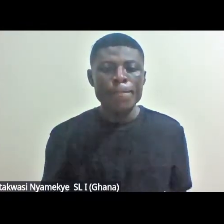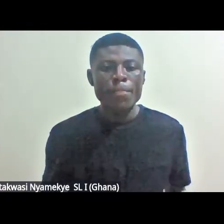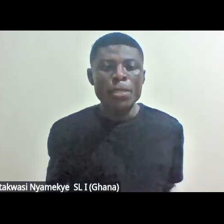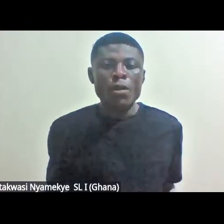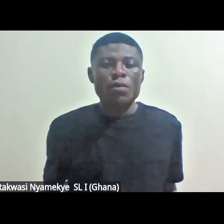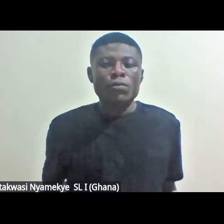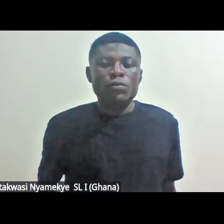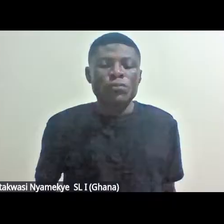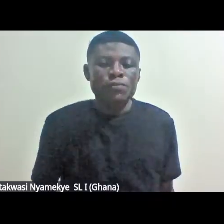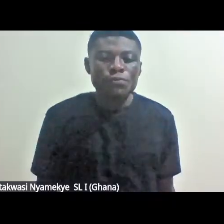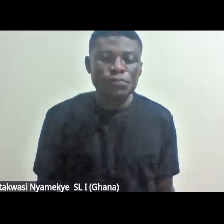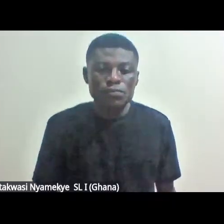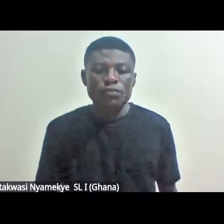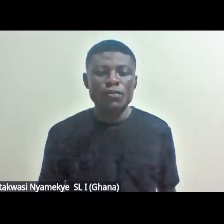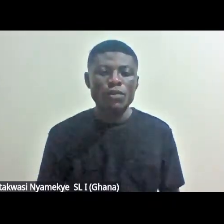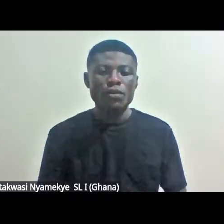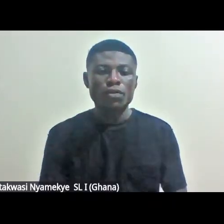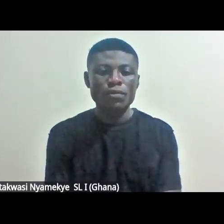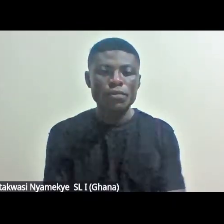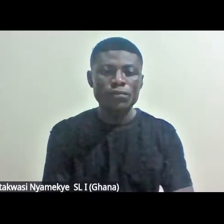Okay.